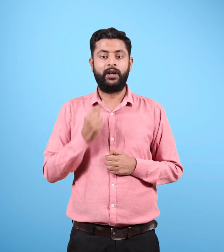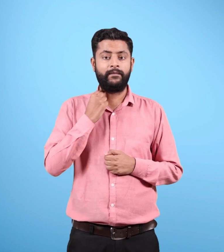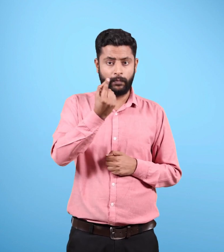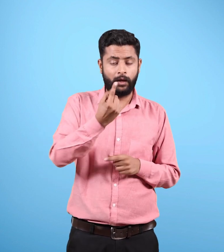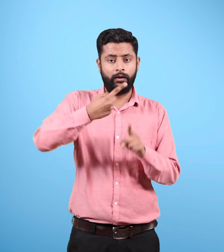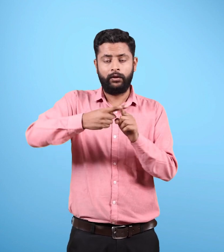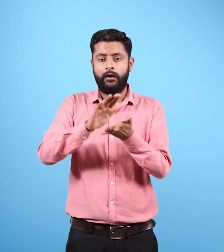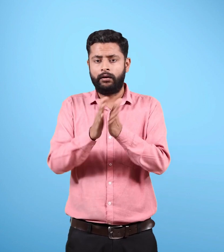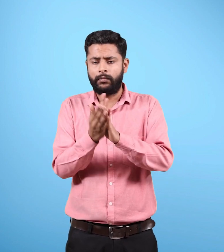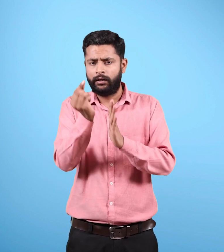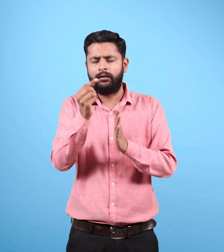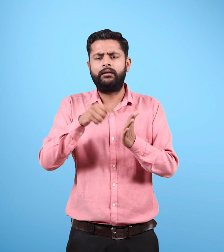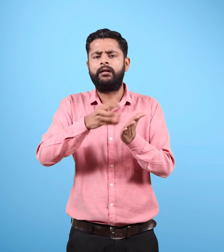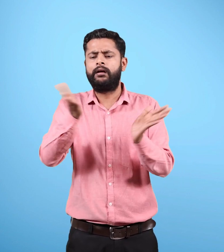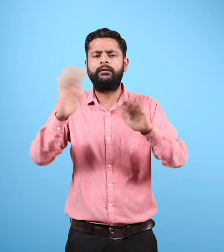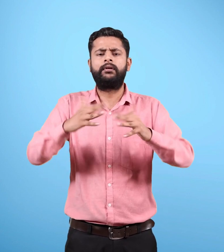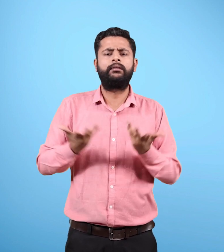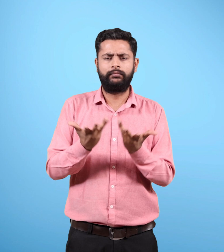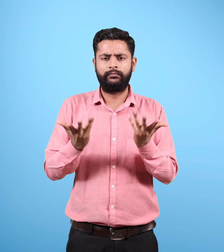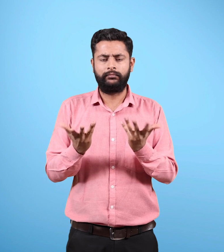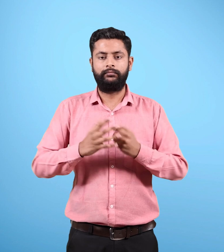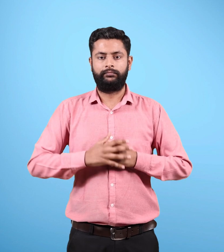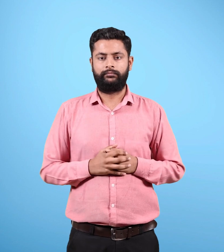What are the sources of rice or wheat?